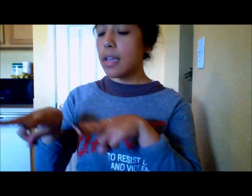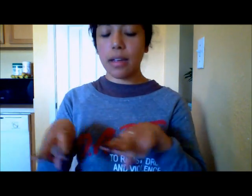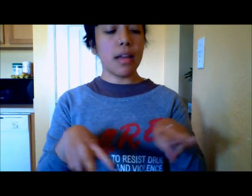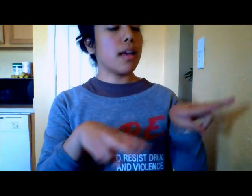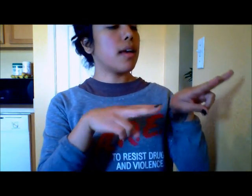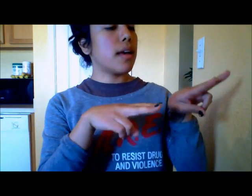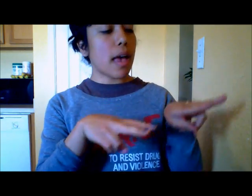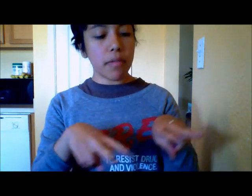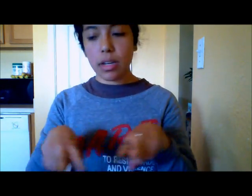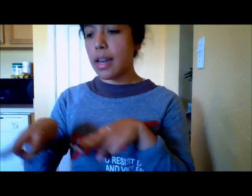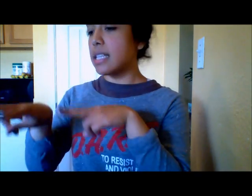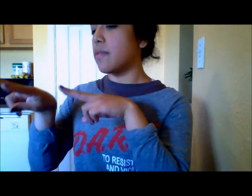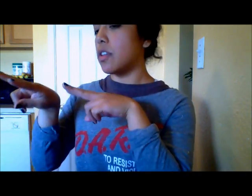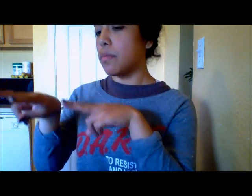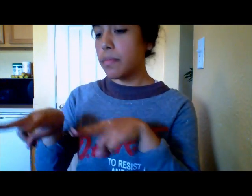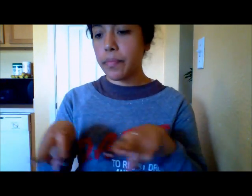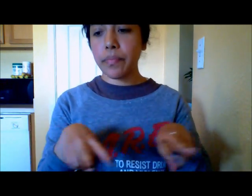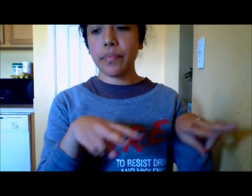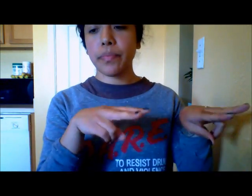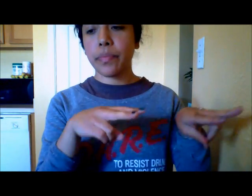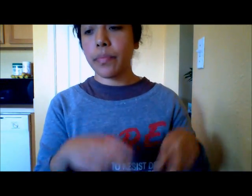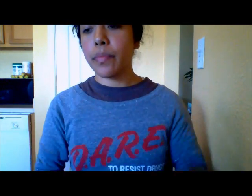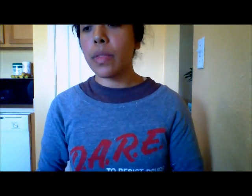Okay. Having a nice view.